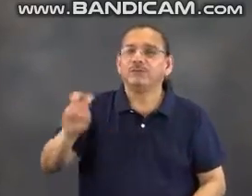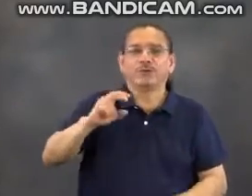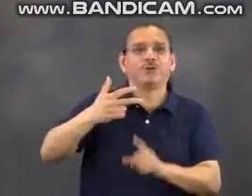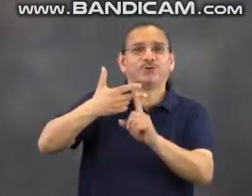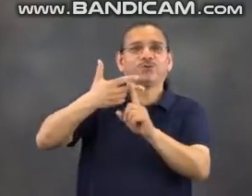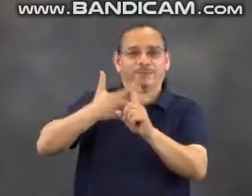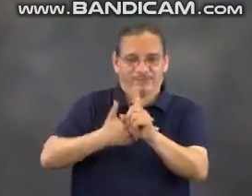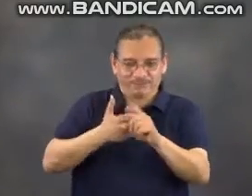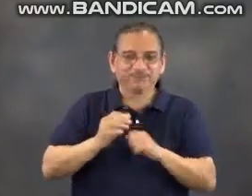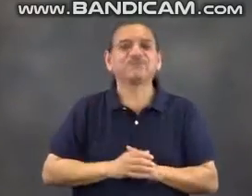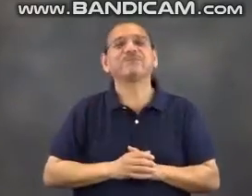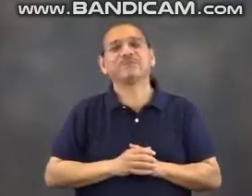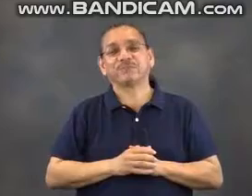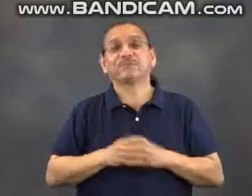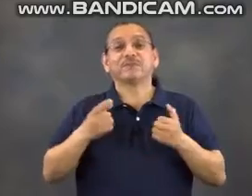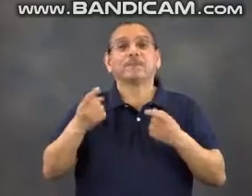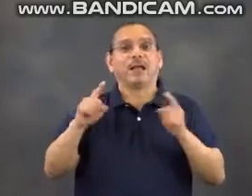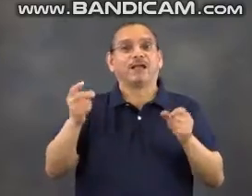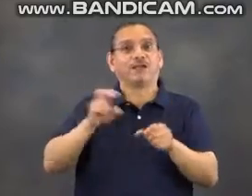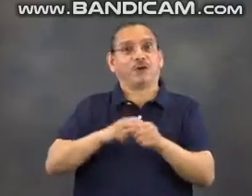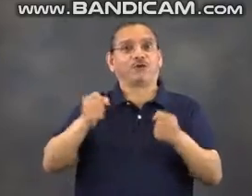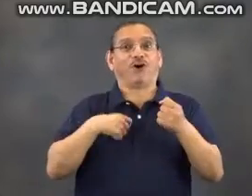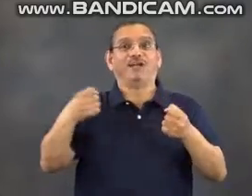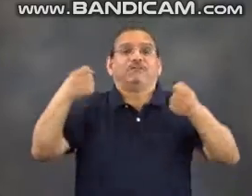There was this one time in the summer we took a trip for three months.